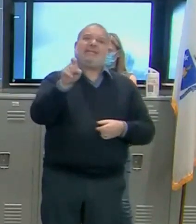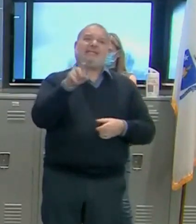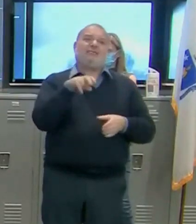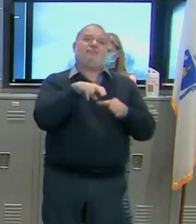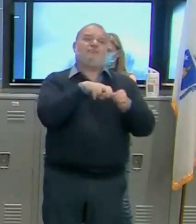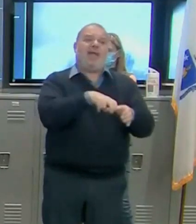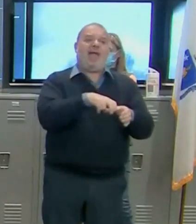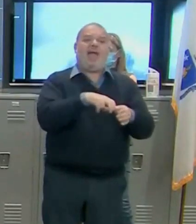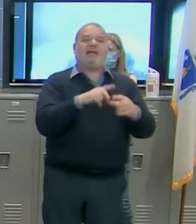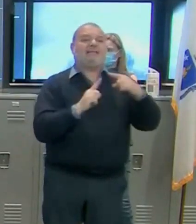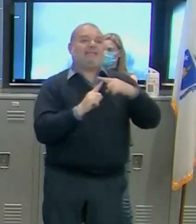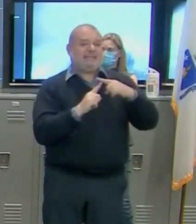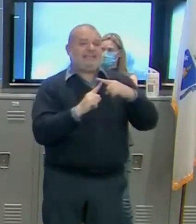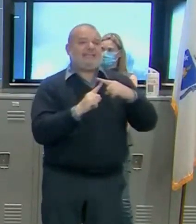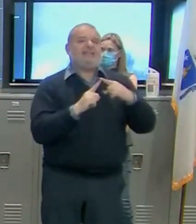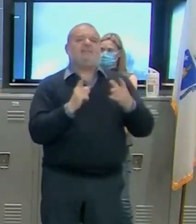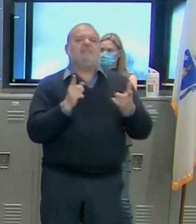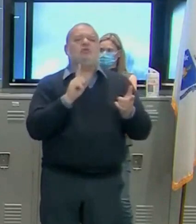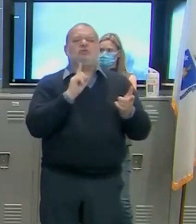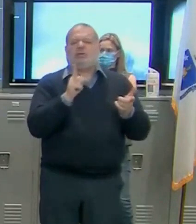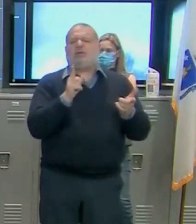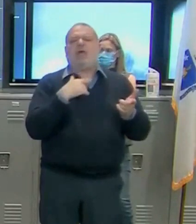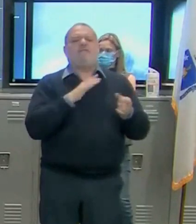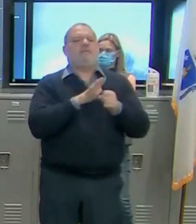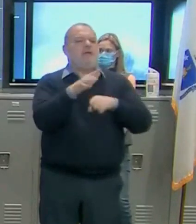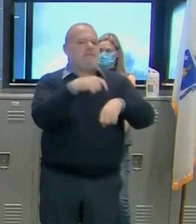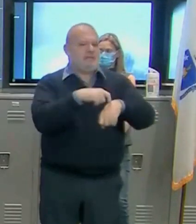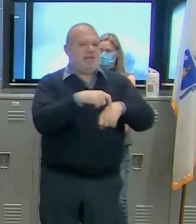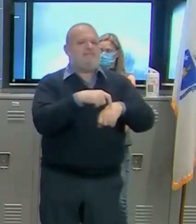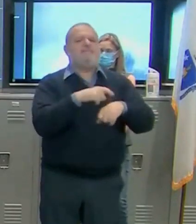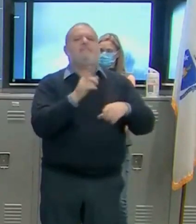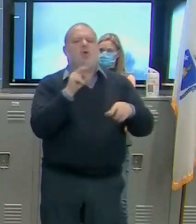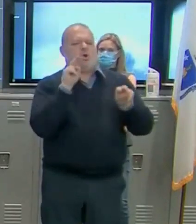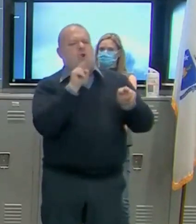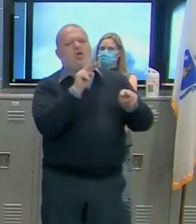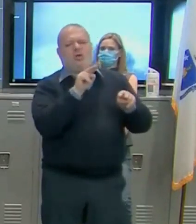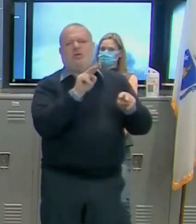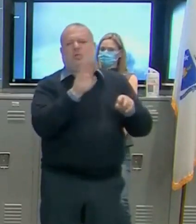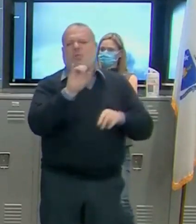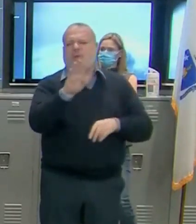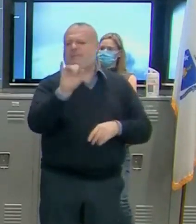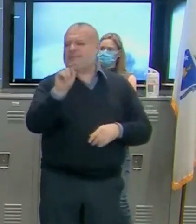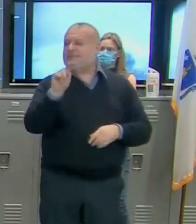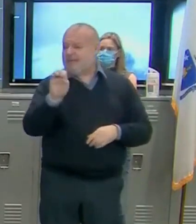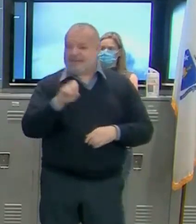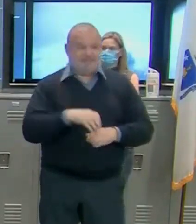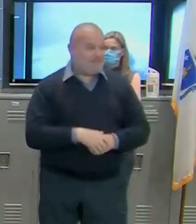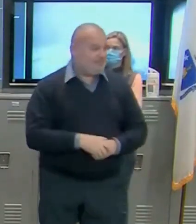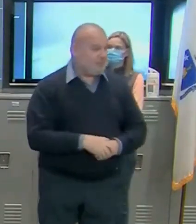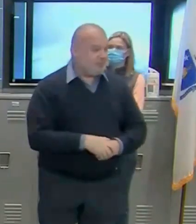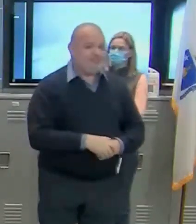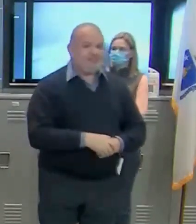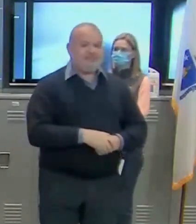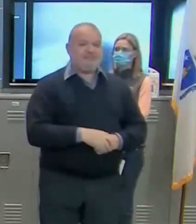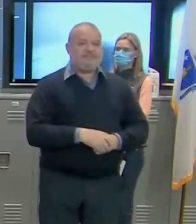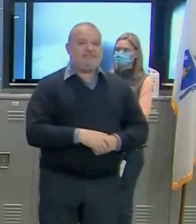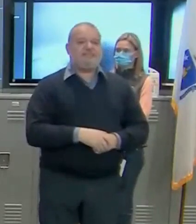still working both in our stations, but also in the paths of travel to and from those stations to clear them